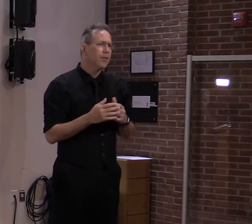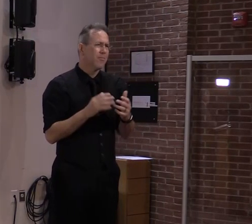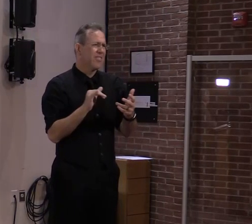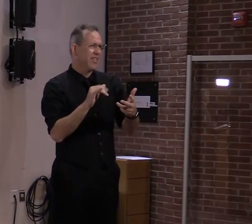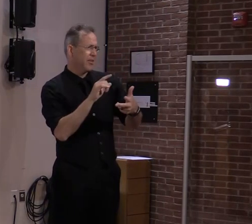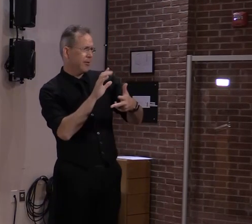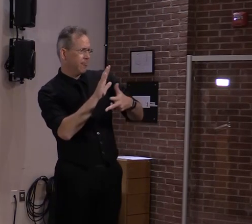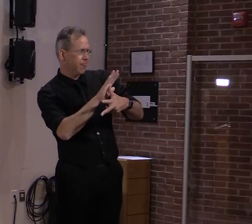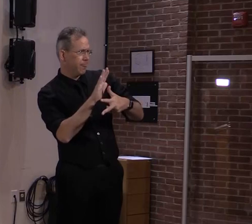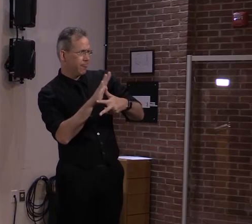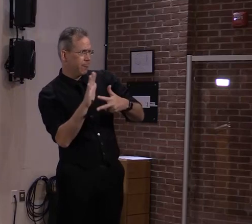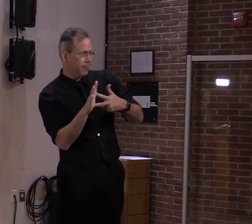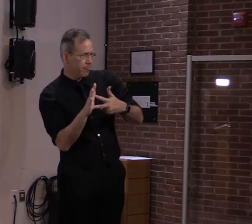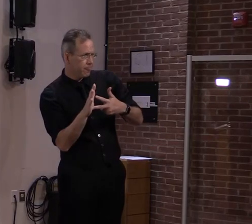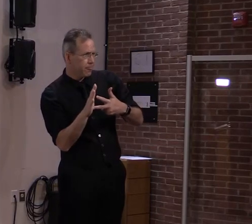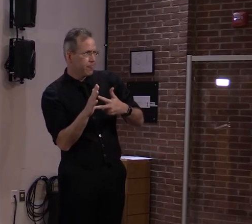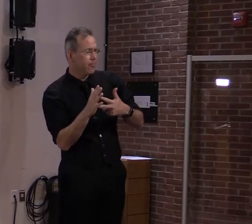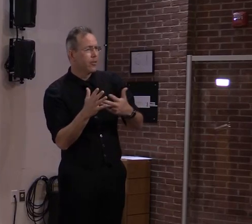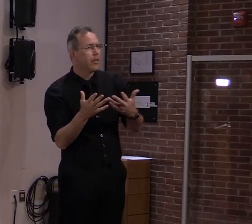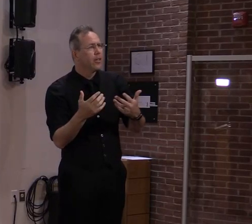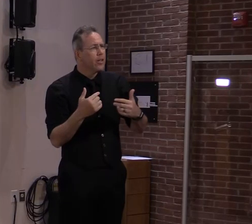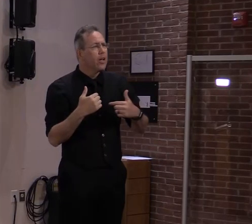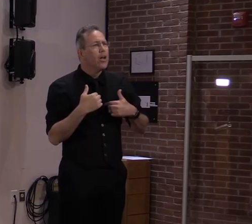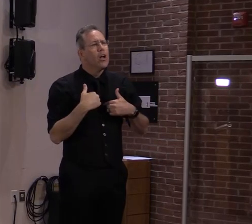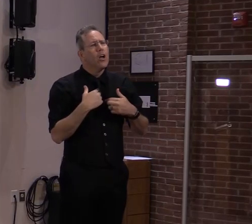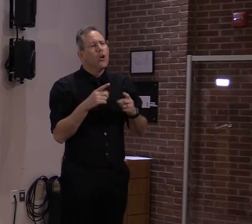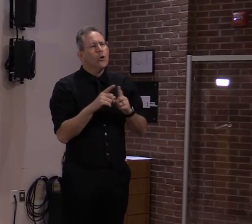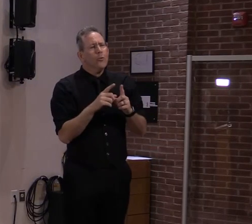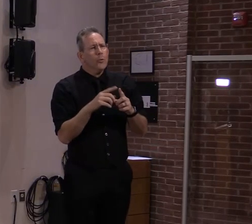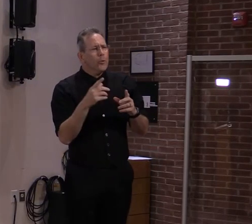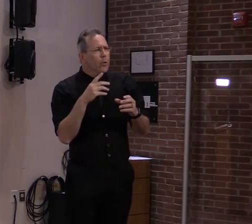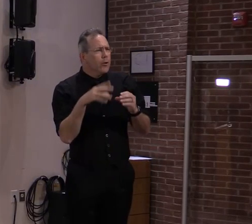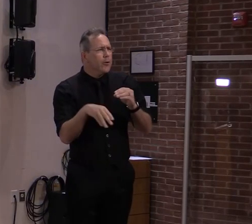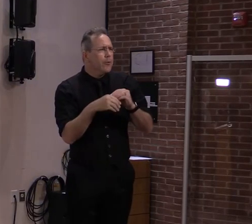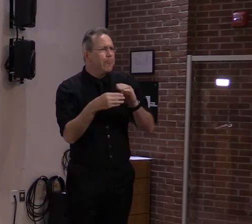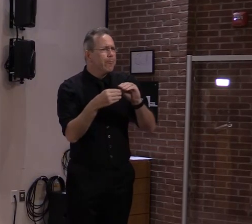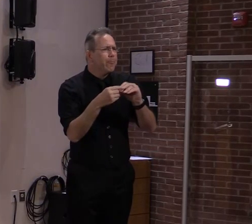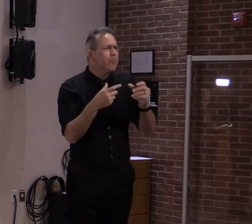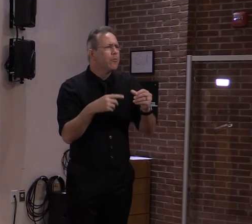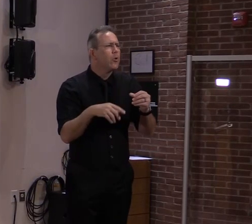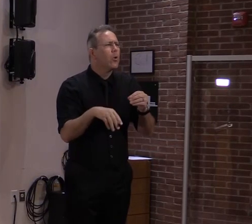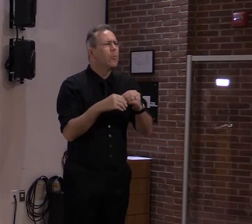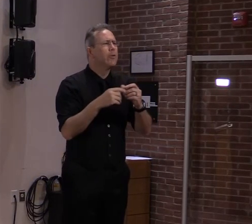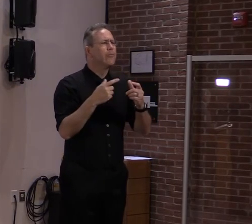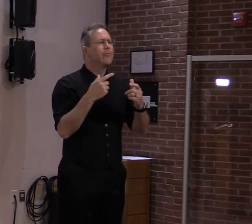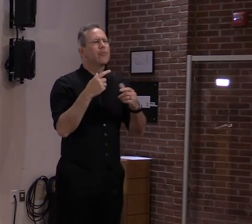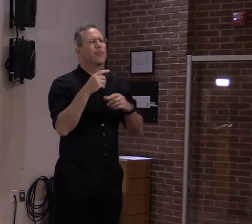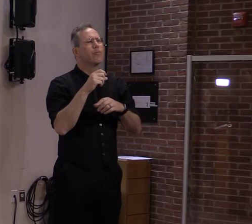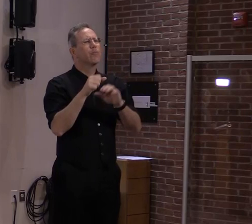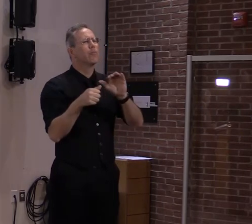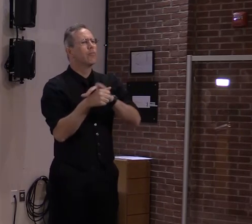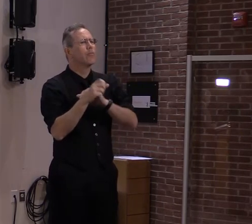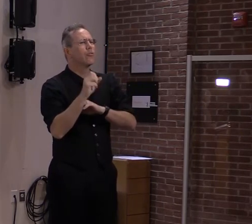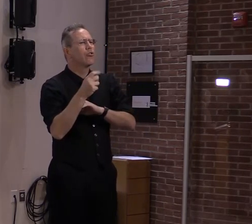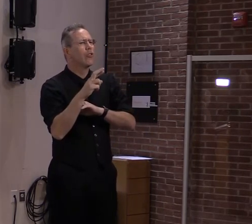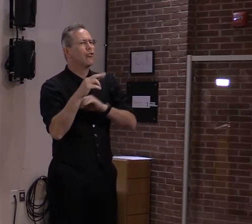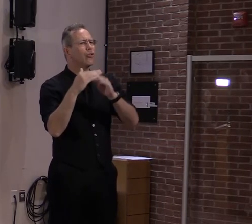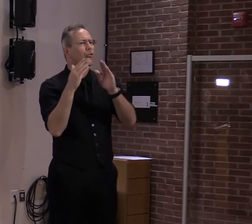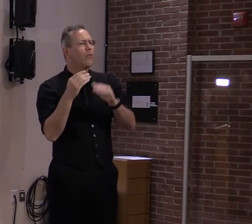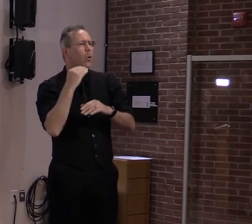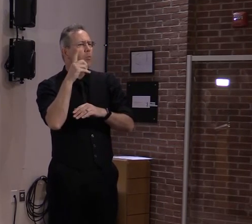as I mentioned, we're bringing on the shelter capacity again in about 150